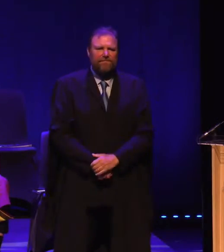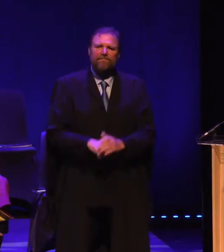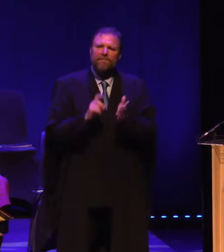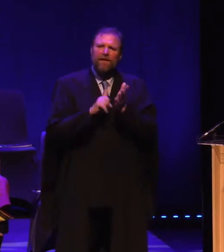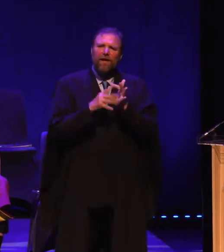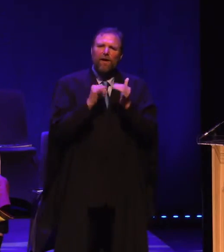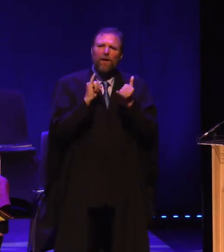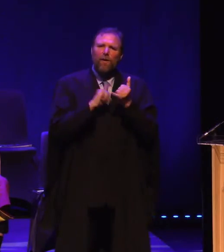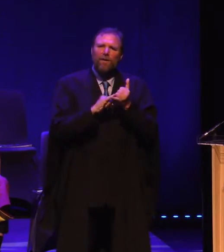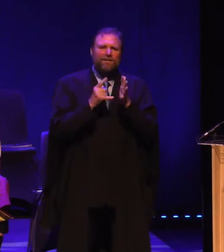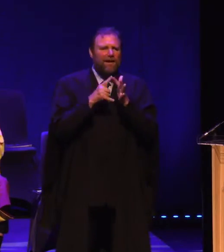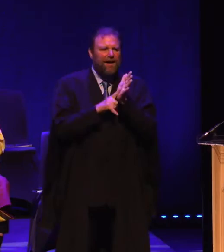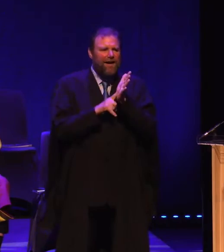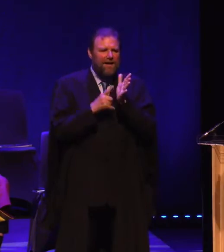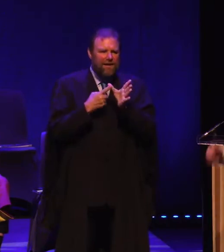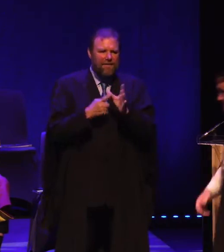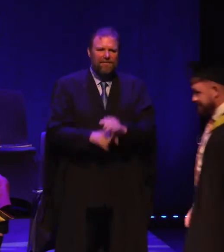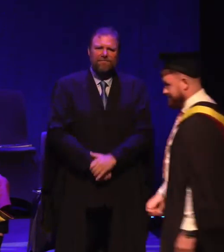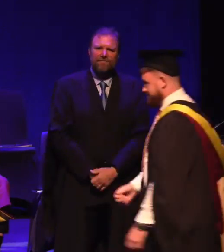Lewis Ella.